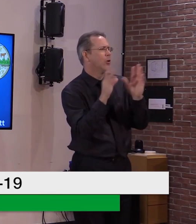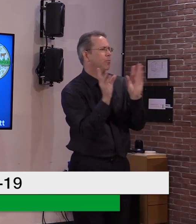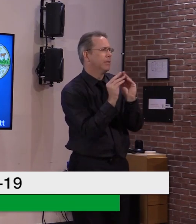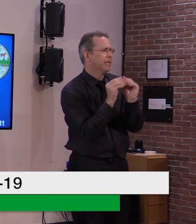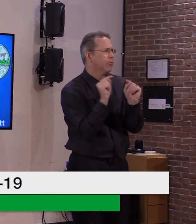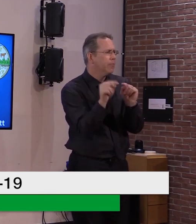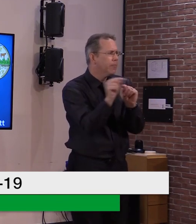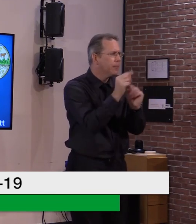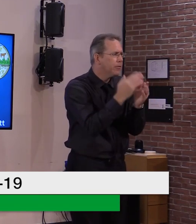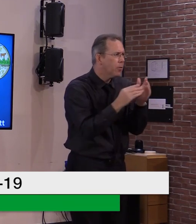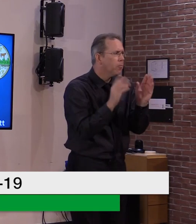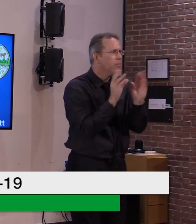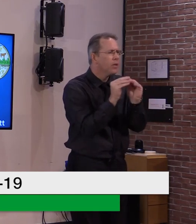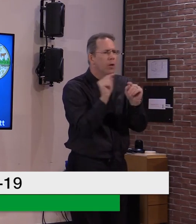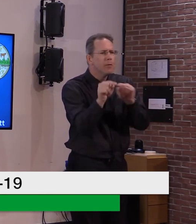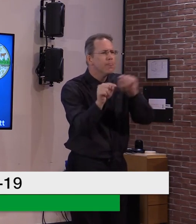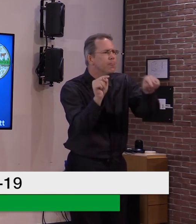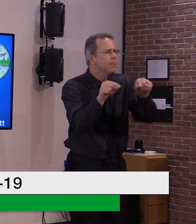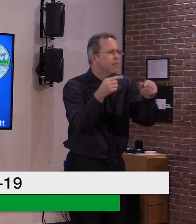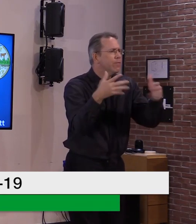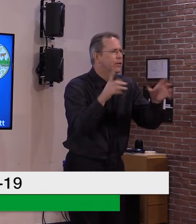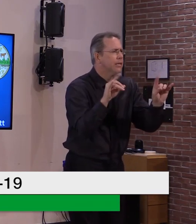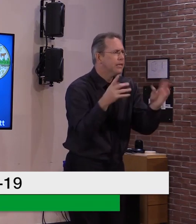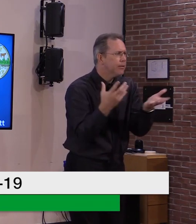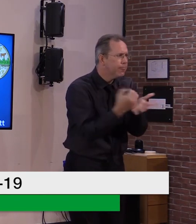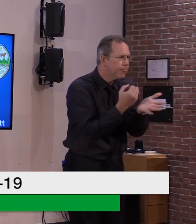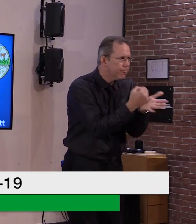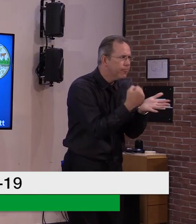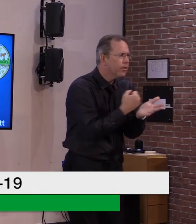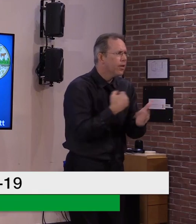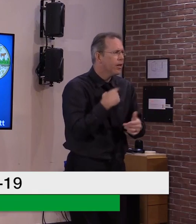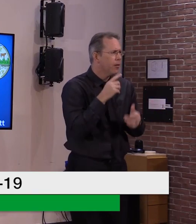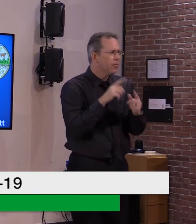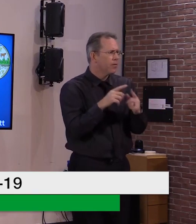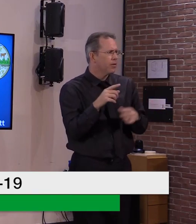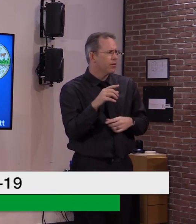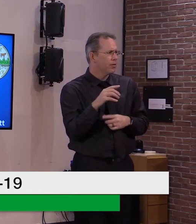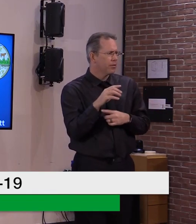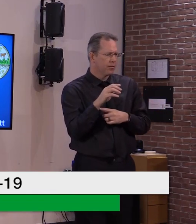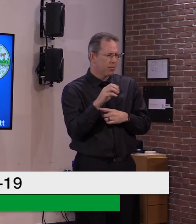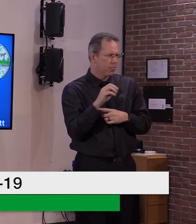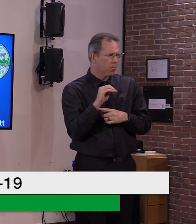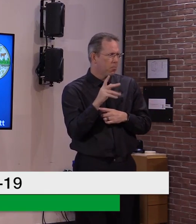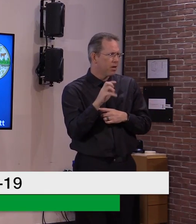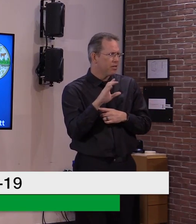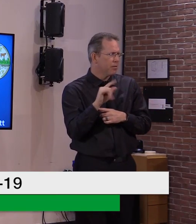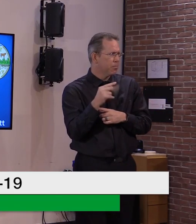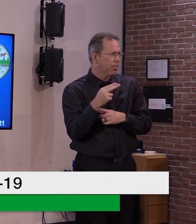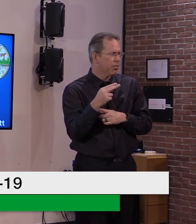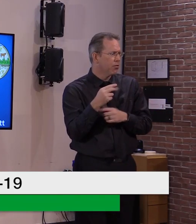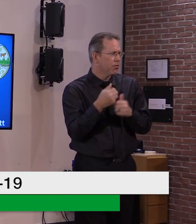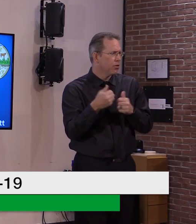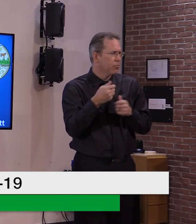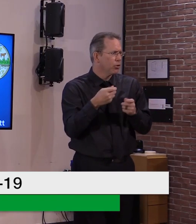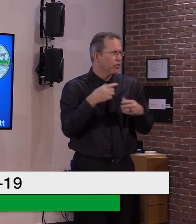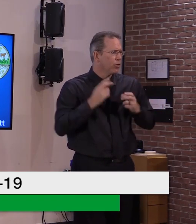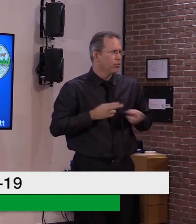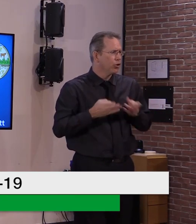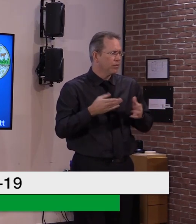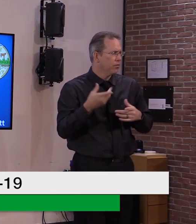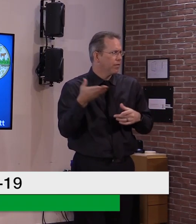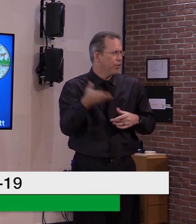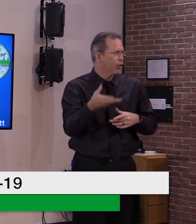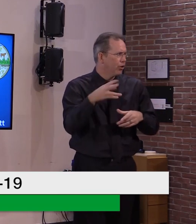sherling was involved in that might ask them if there's anything more to offer in terms of the question